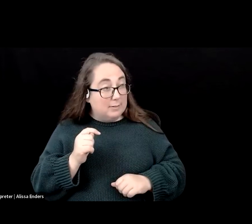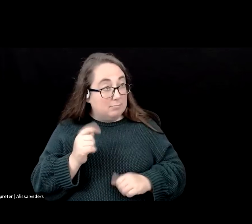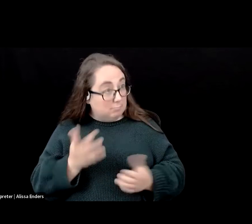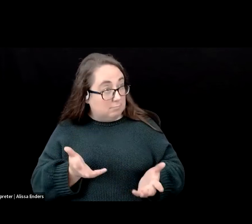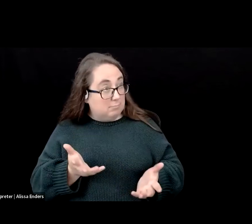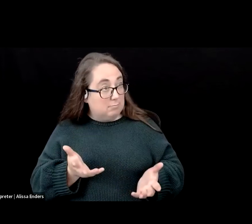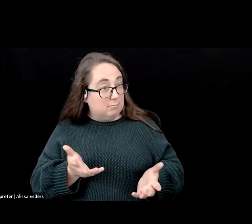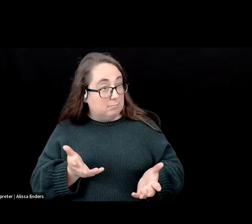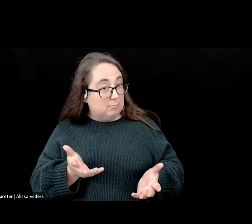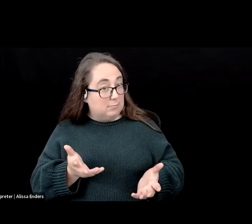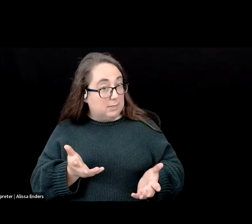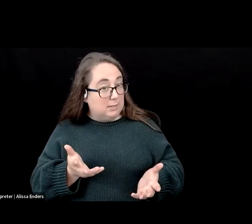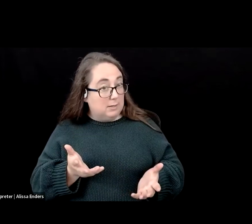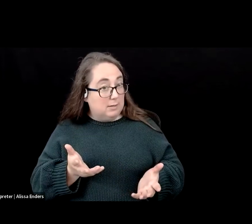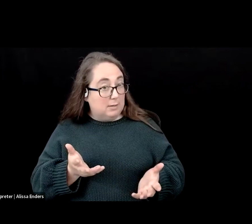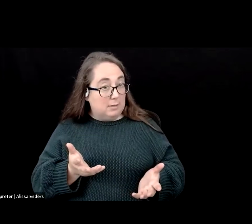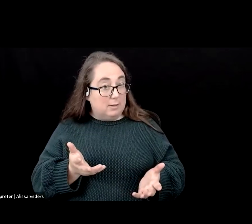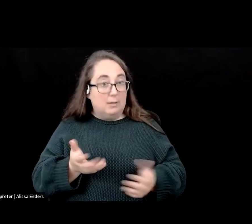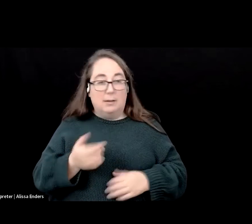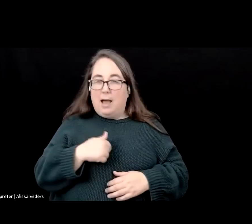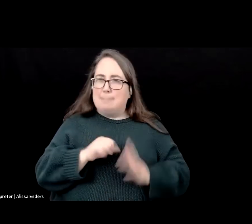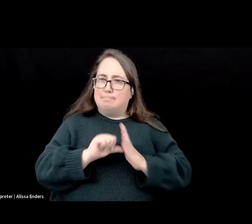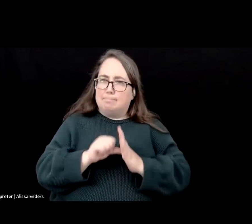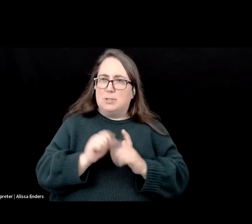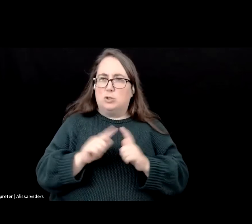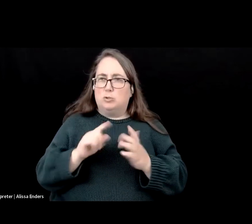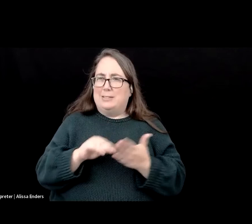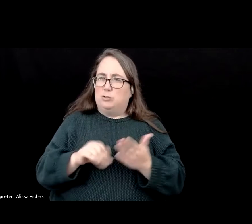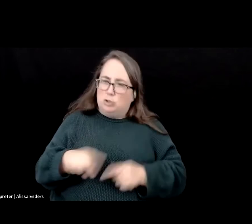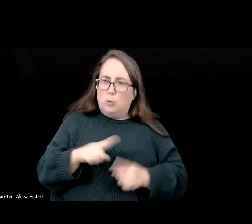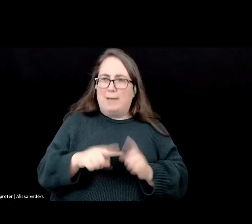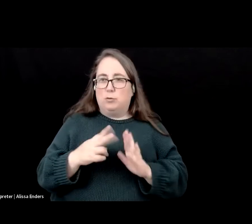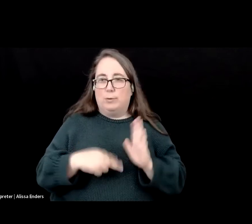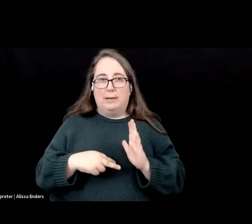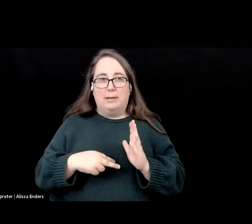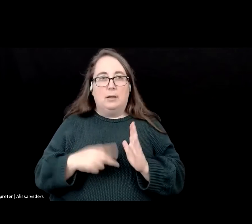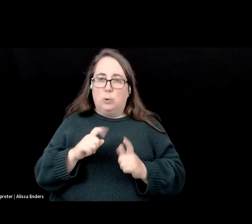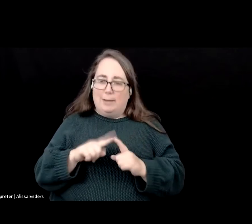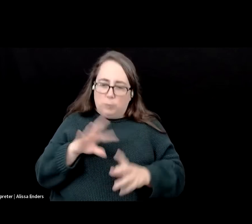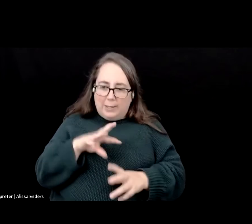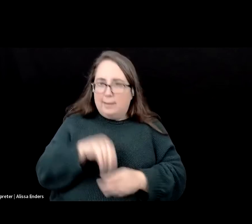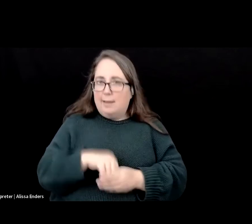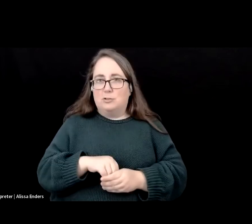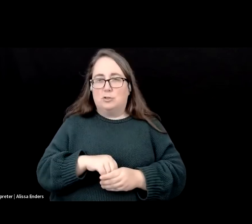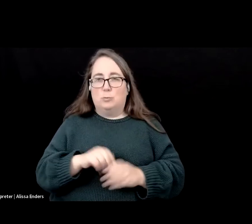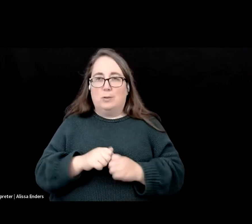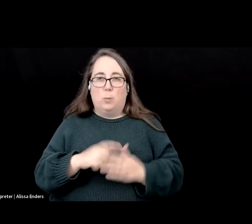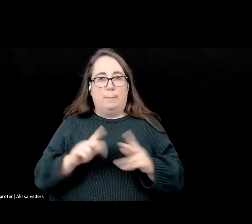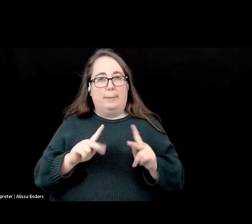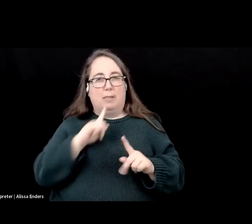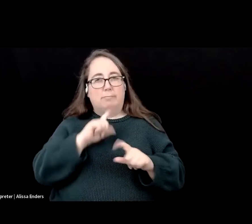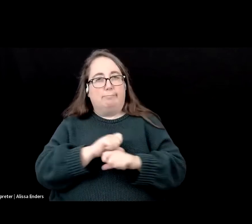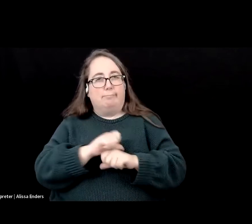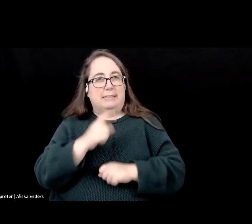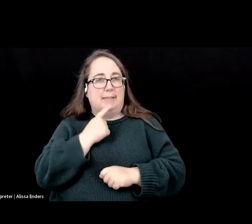I think that I emphasize with my students that it has to begin with reading. It has to begin with actually engaging what people are actually